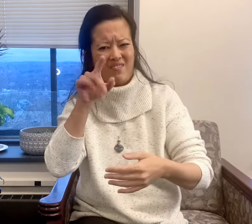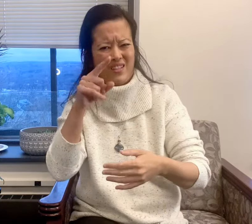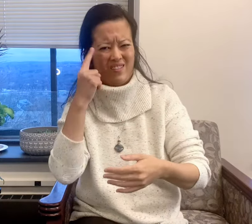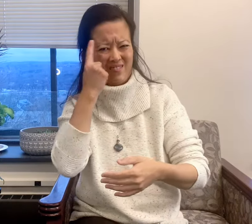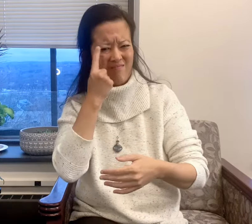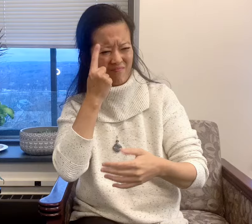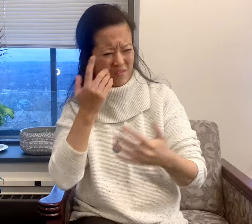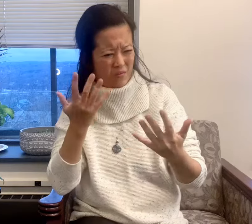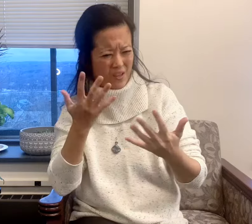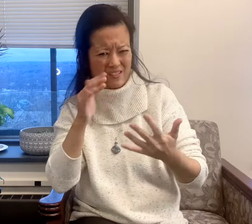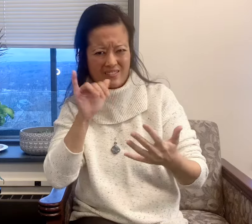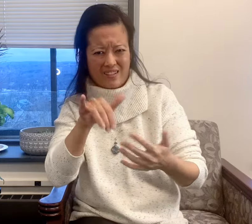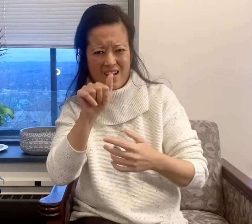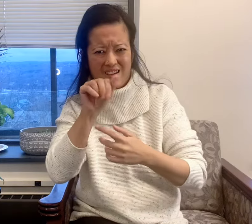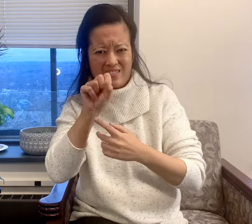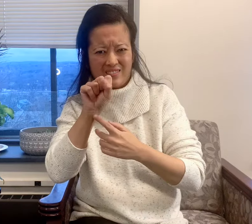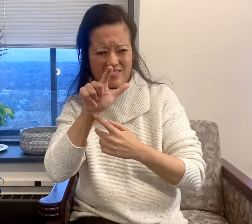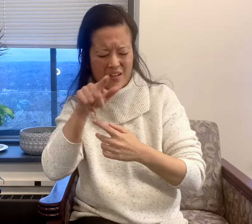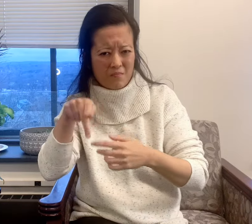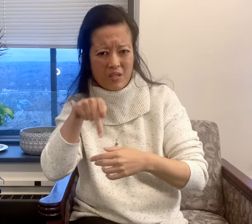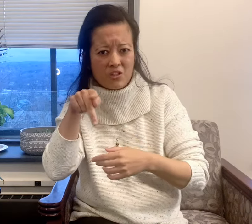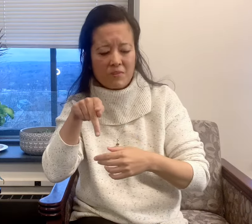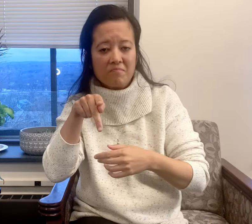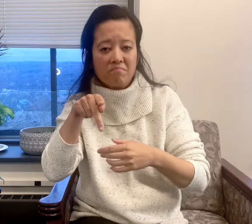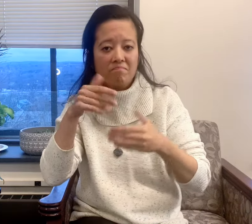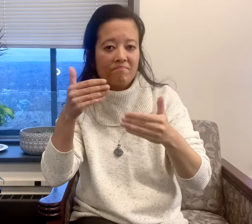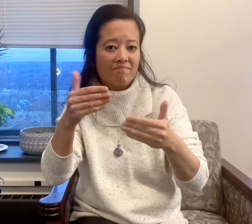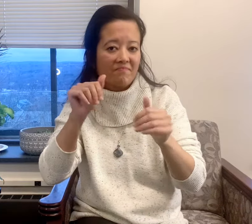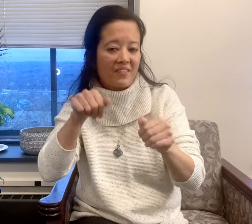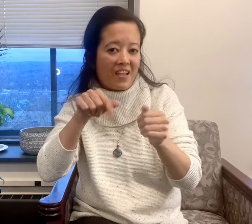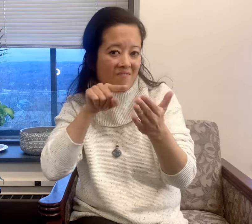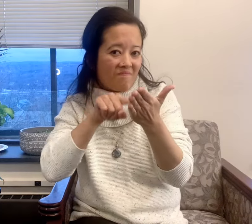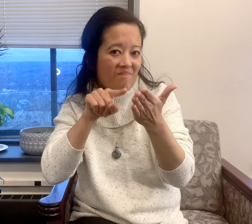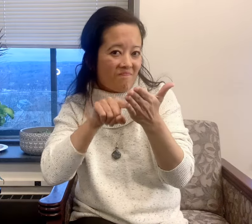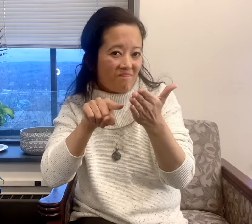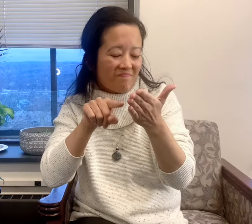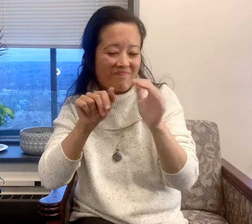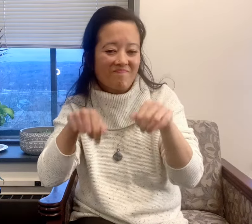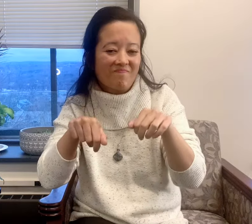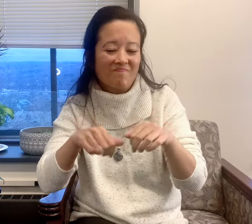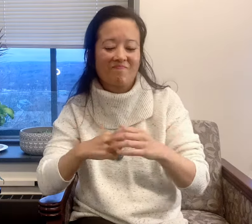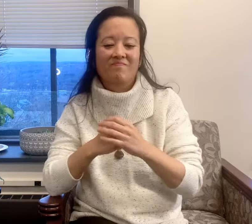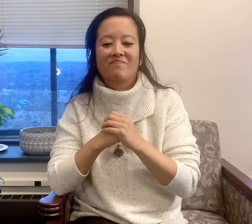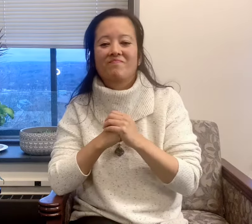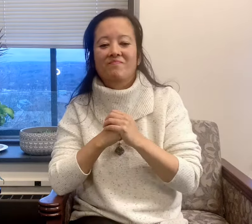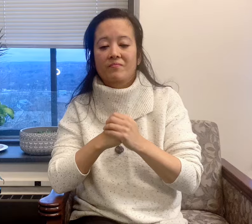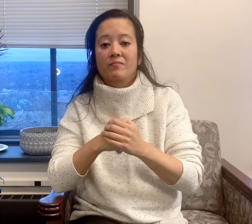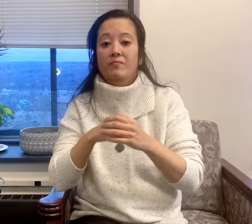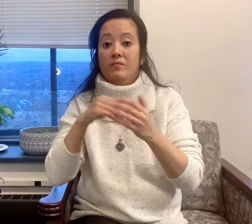Those parameters, if you're curious about what they are, you can go investigate them online.